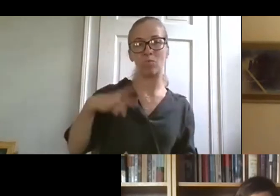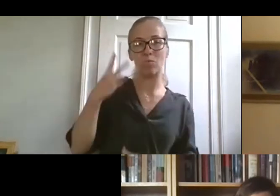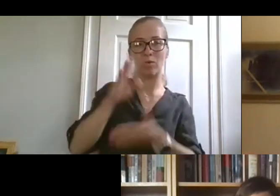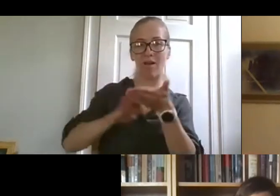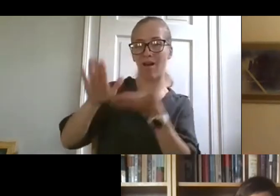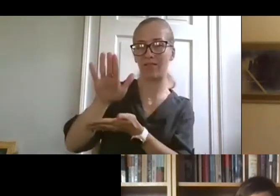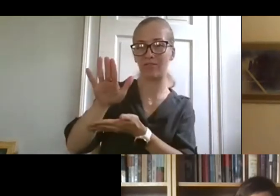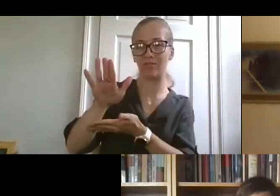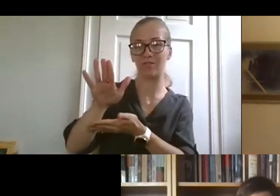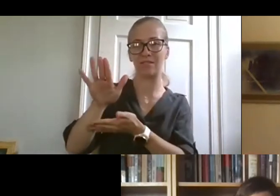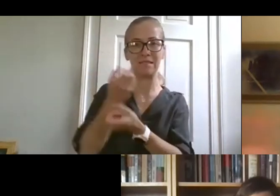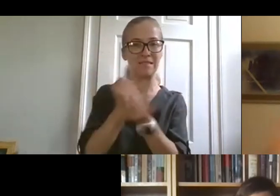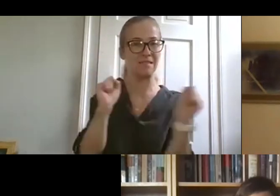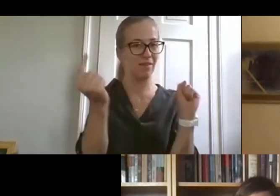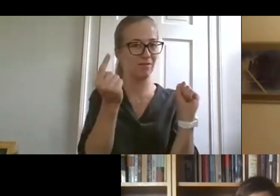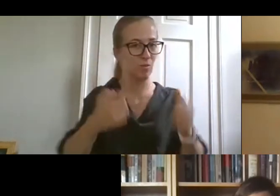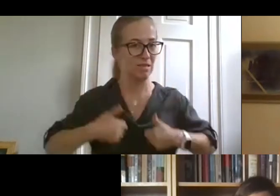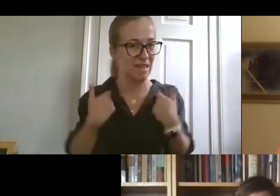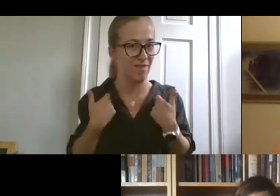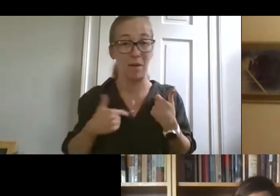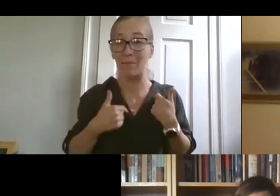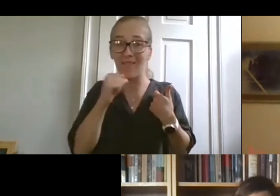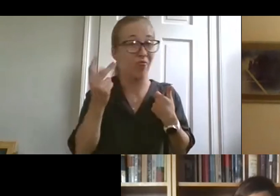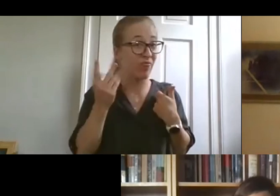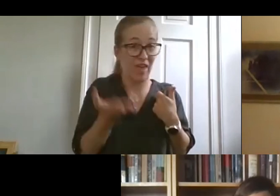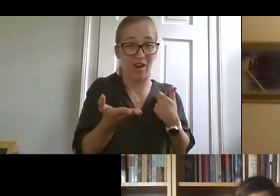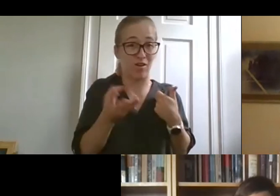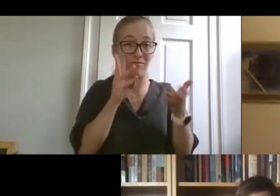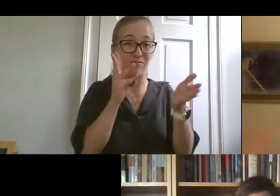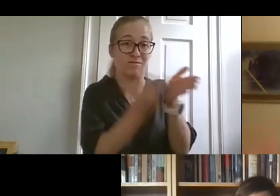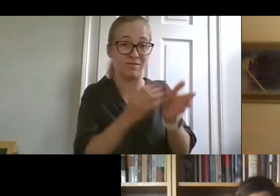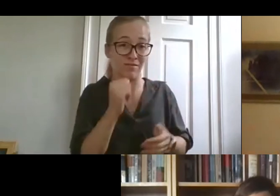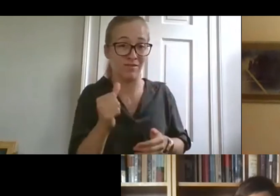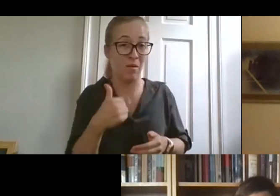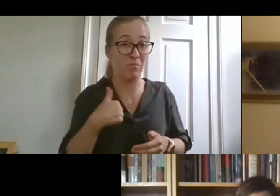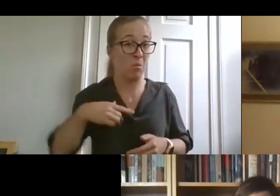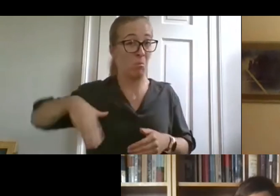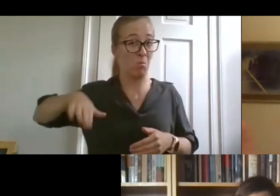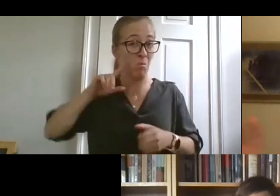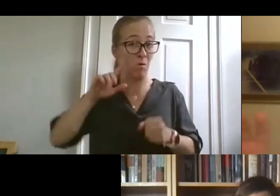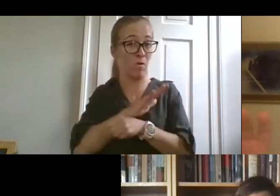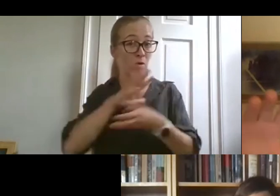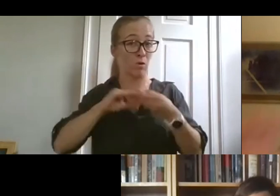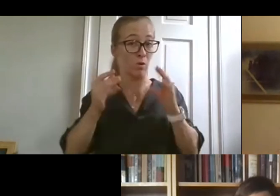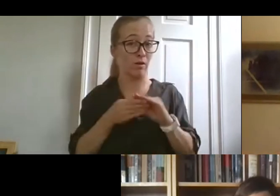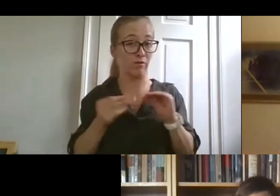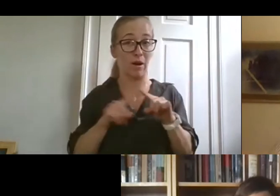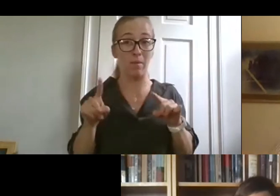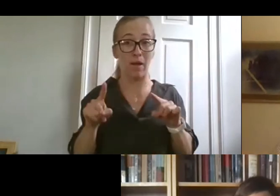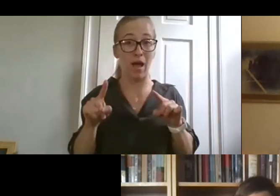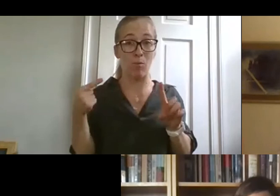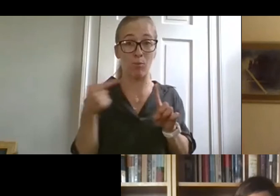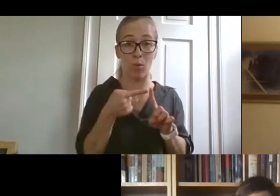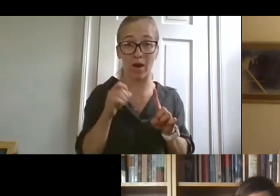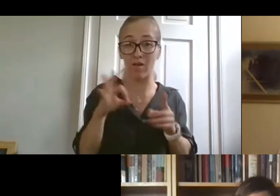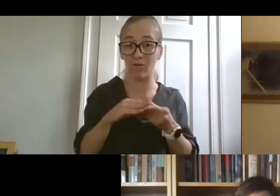she saved someone's life. Now, I wasn't there. I haven't heard the whole story even, but I'm somehow certain that the moral of the